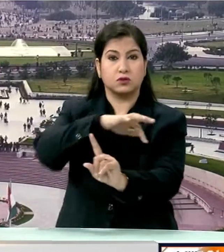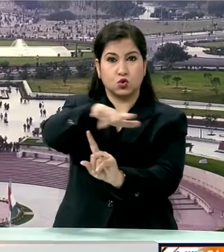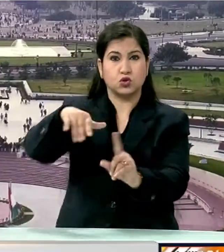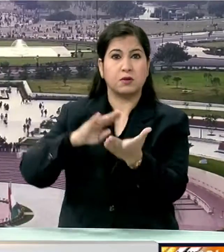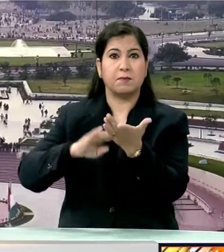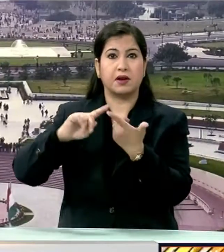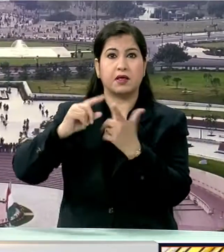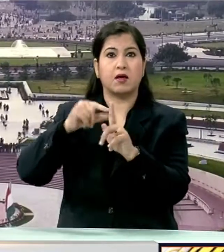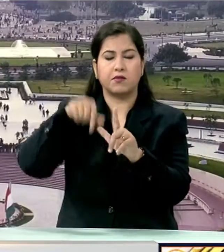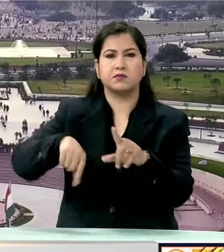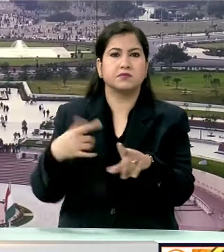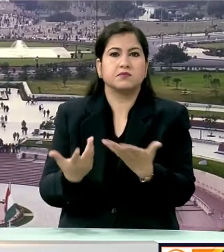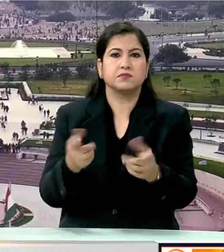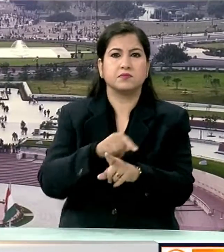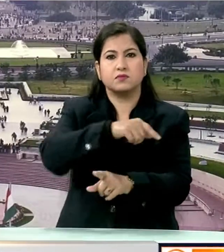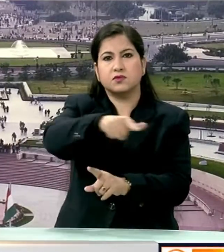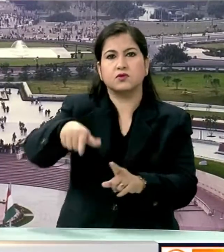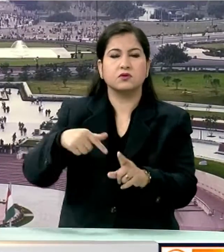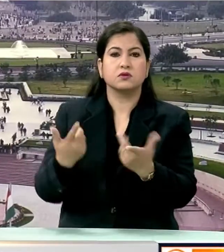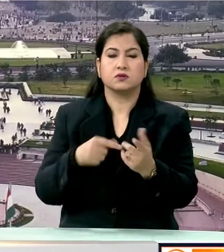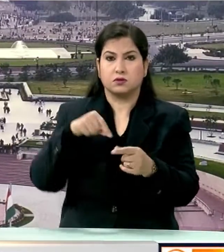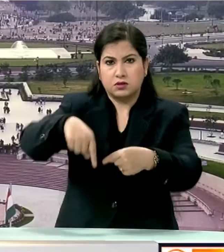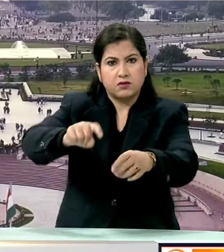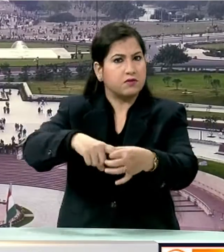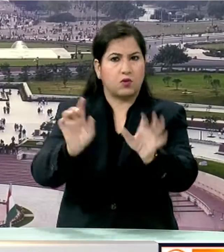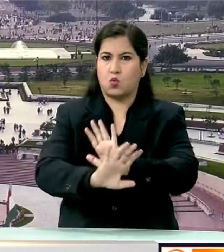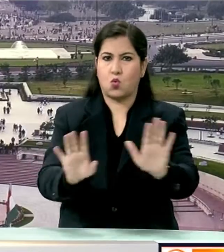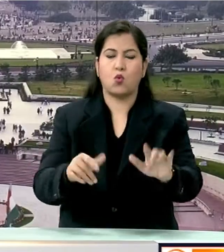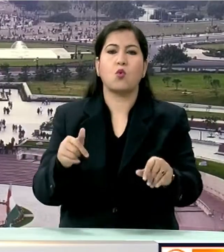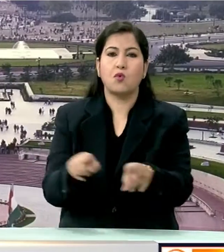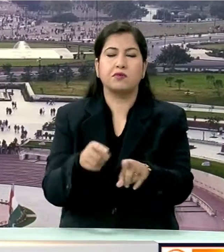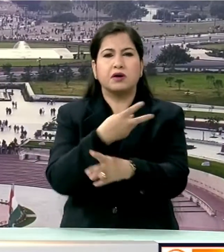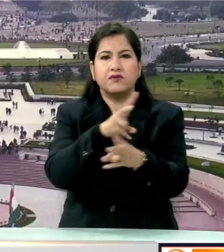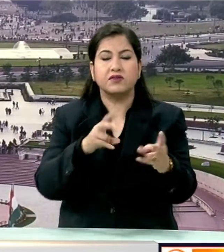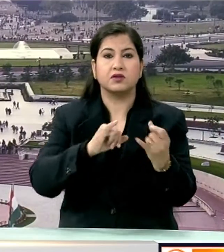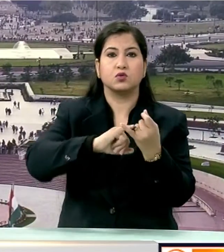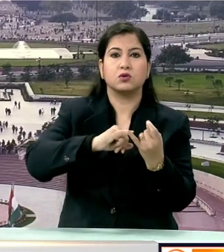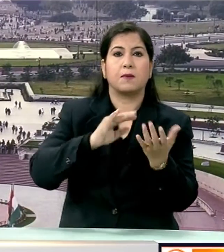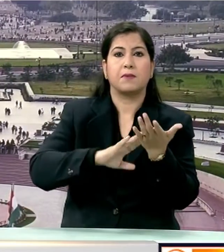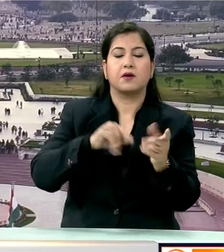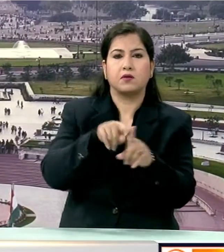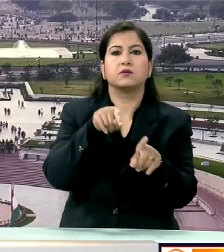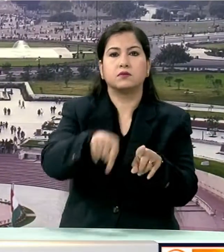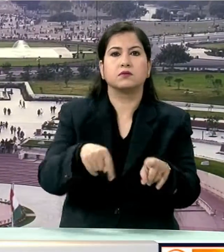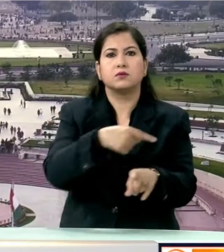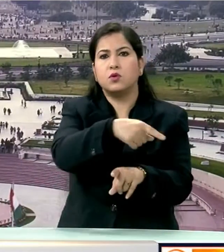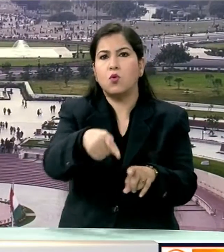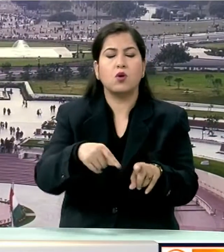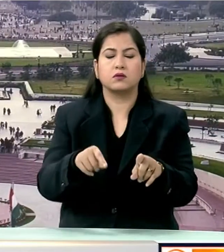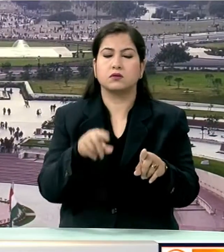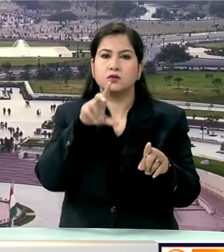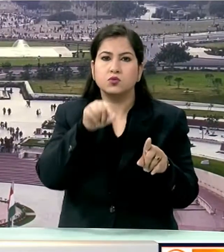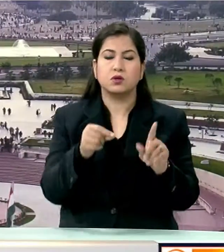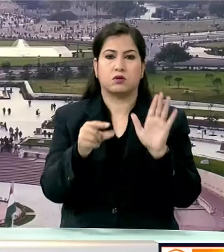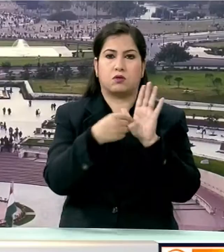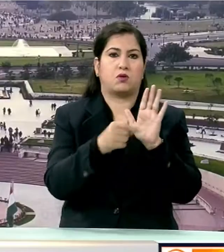media accounts, scores of netizens urged him not to quit the various social media platforms as "No Sir" trended on